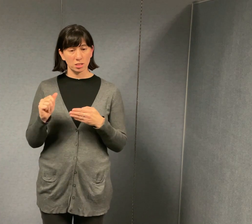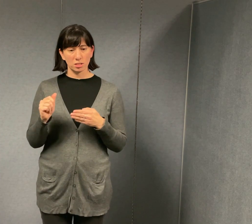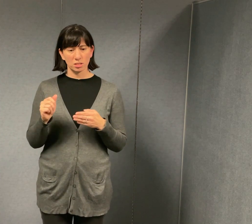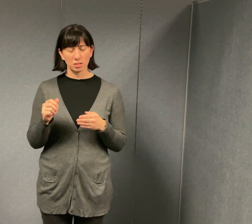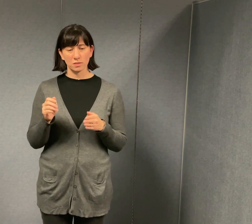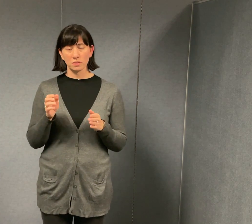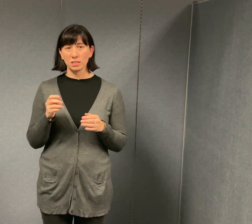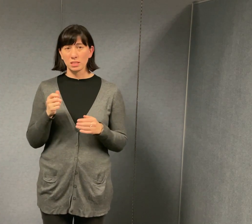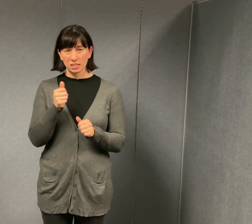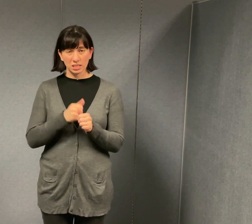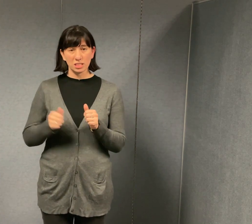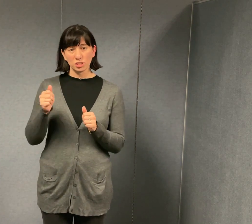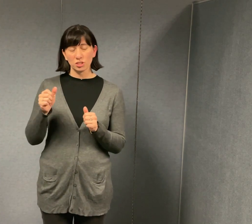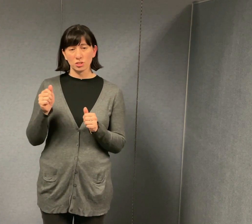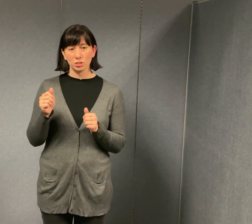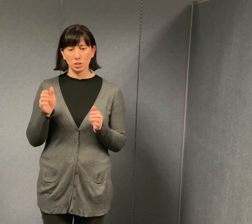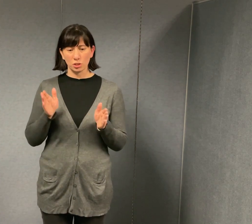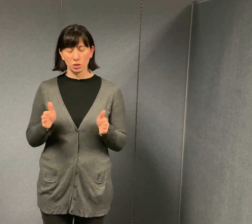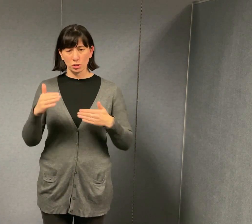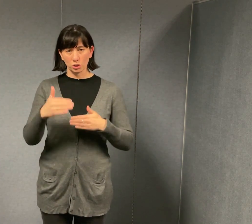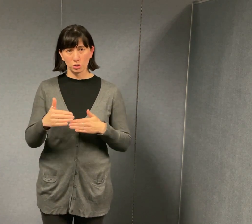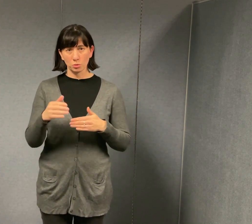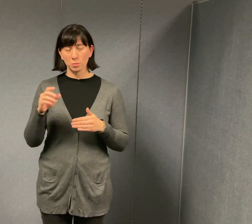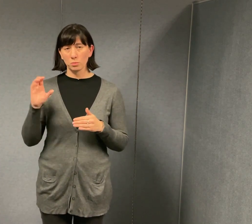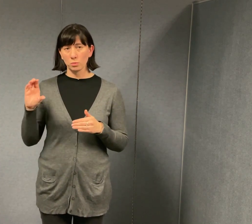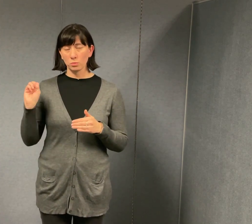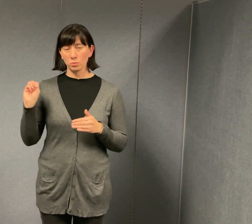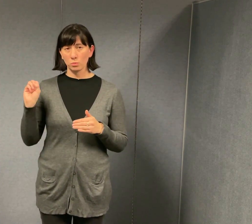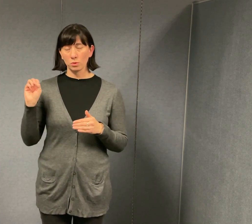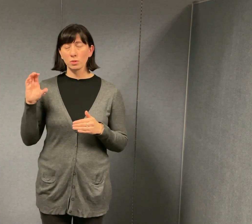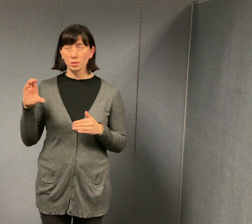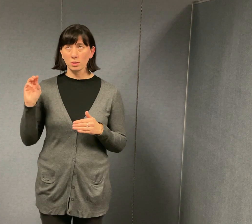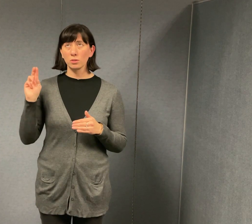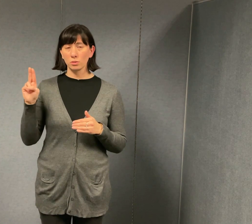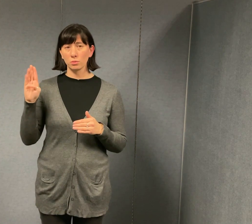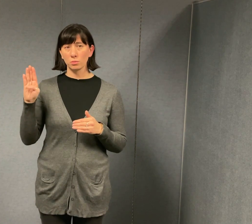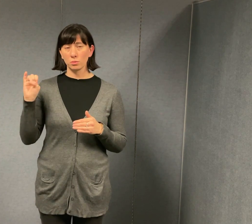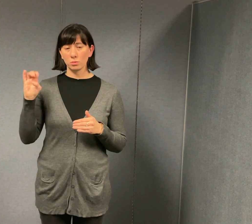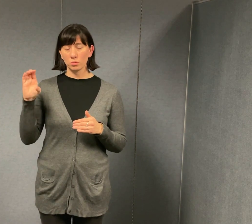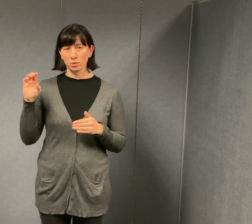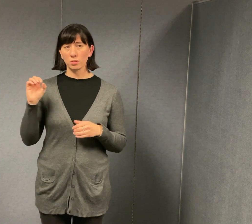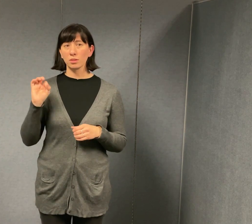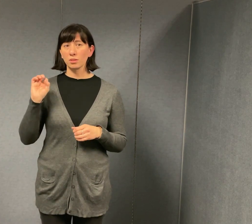about the cost of labor because Mr. Jones is going to do all the work himself.